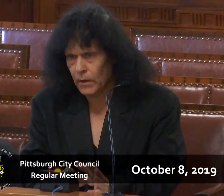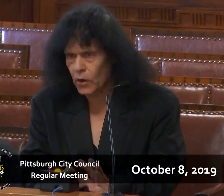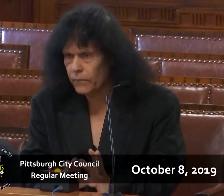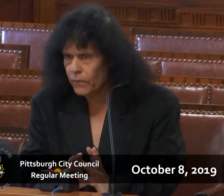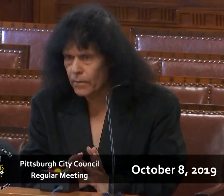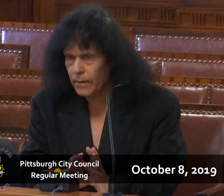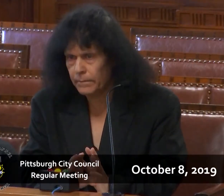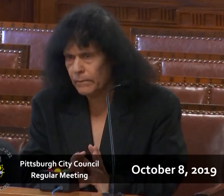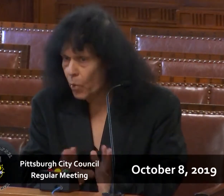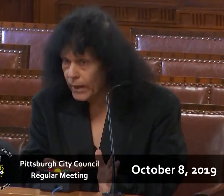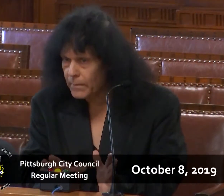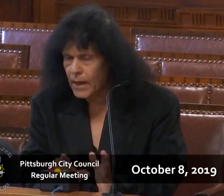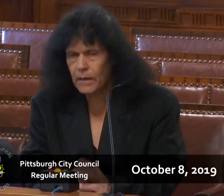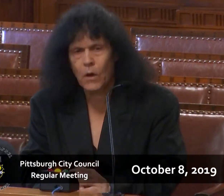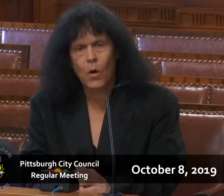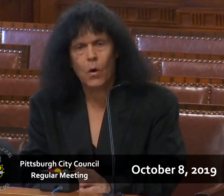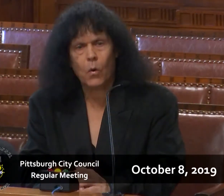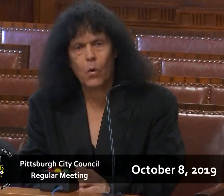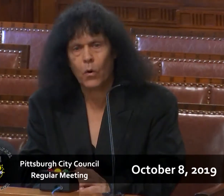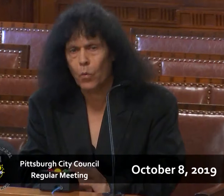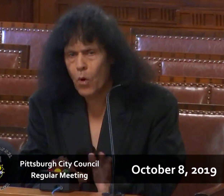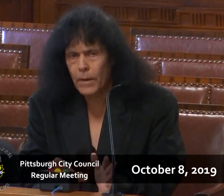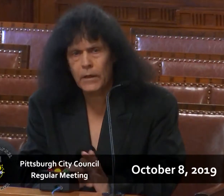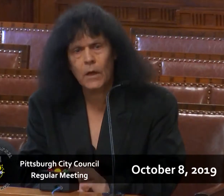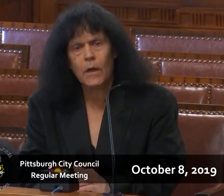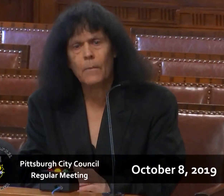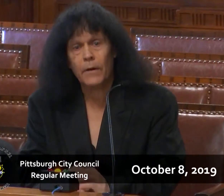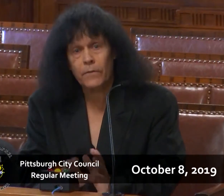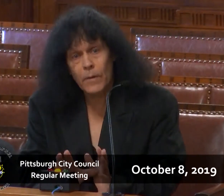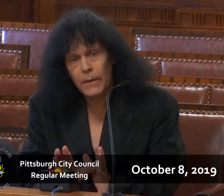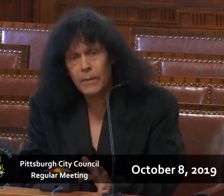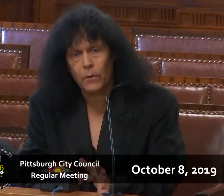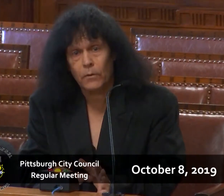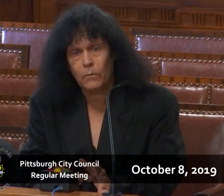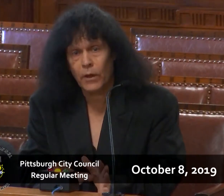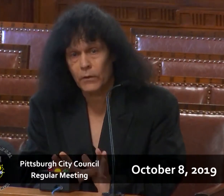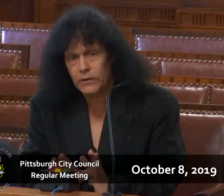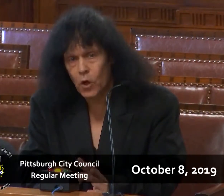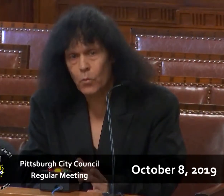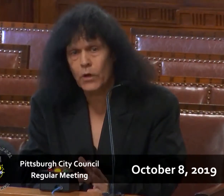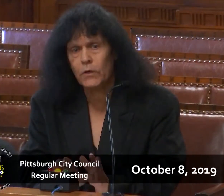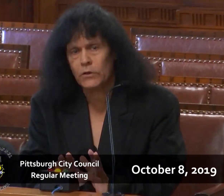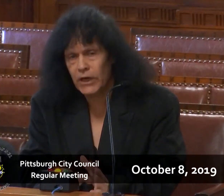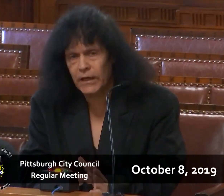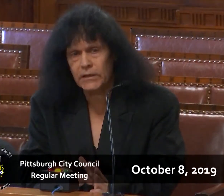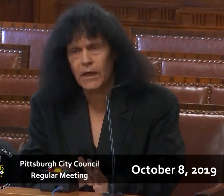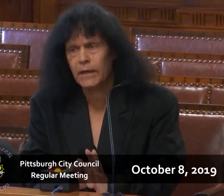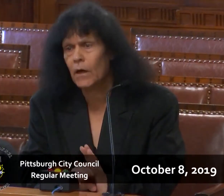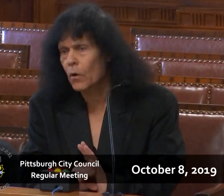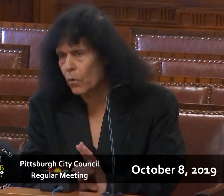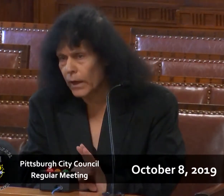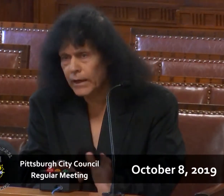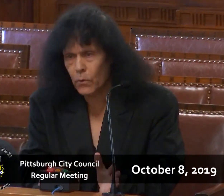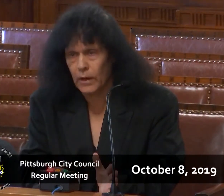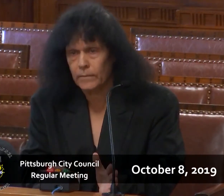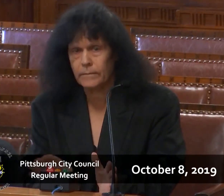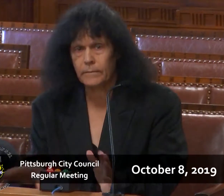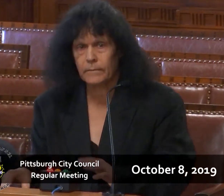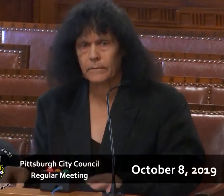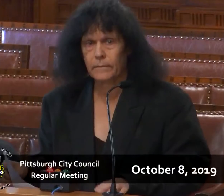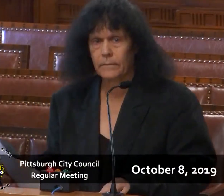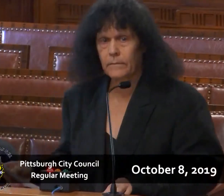outside, not from a white man or woman, but from the people, whether it's Homewood or Shadyside or